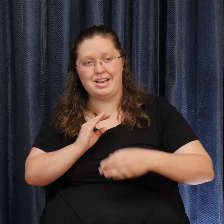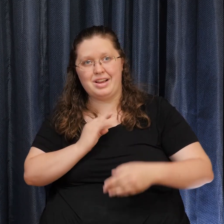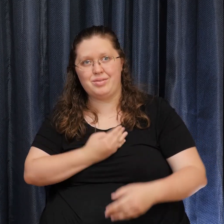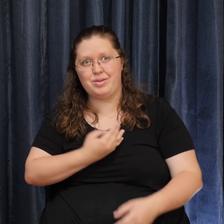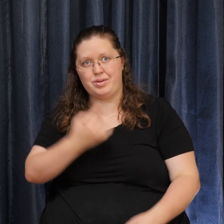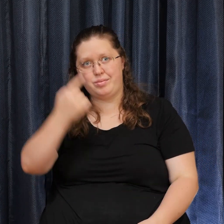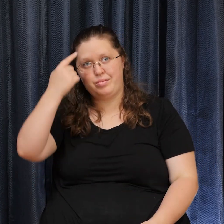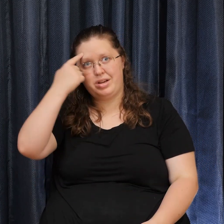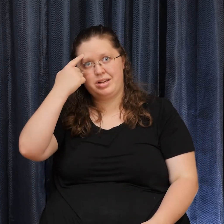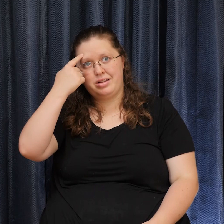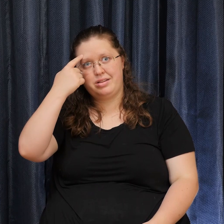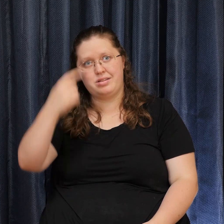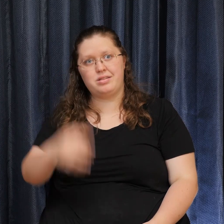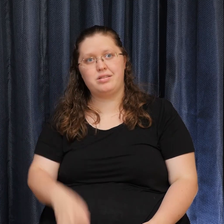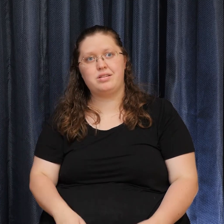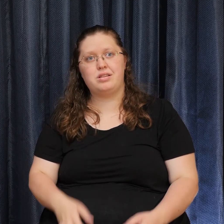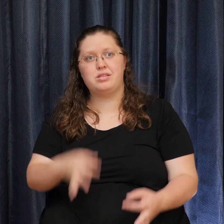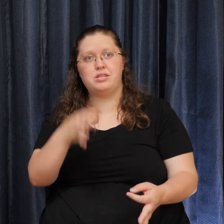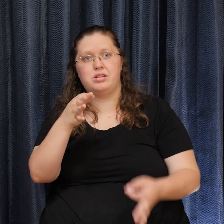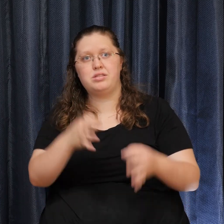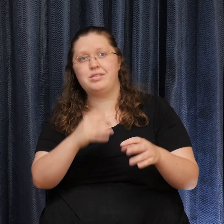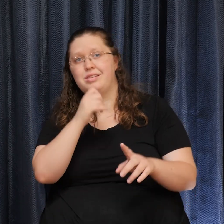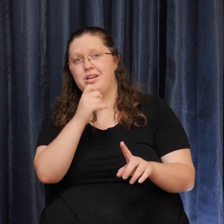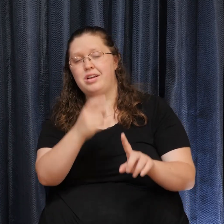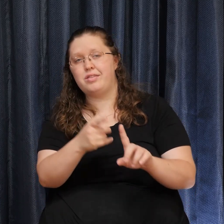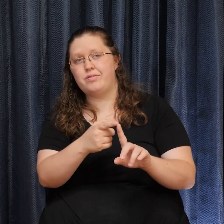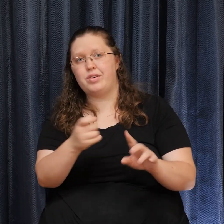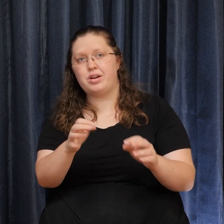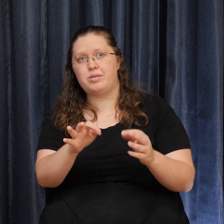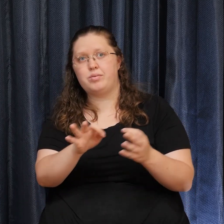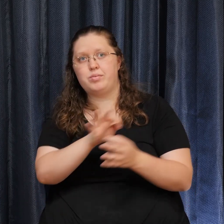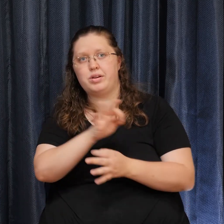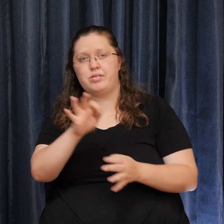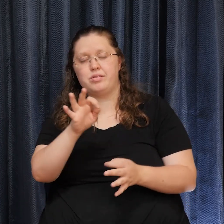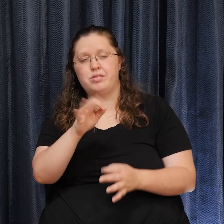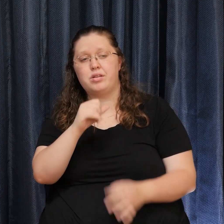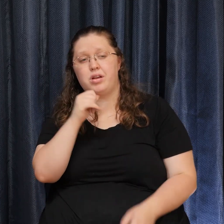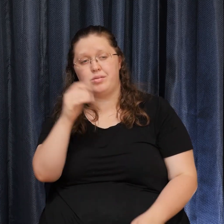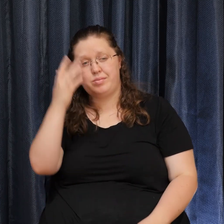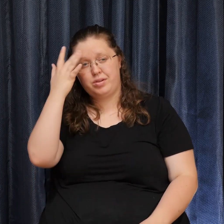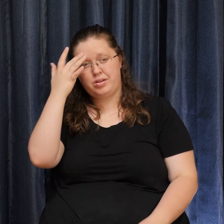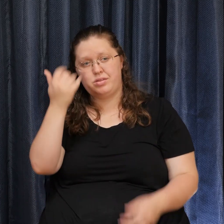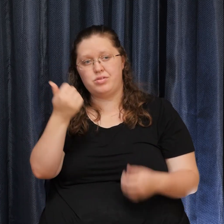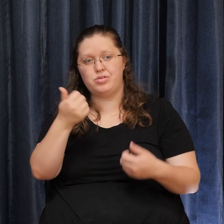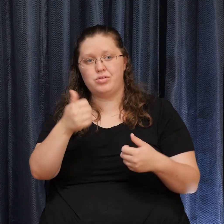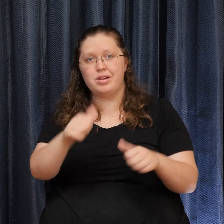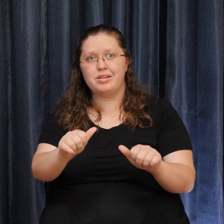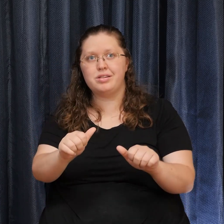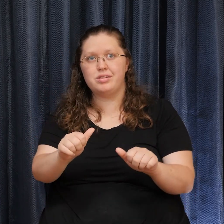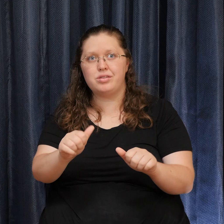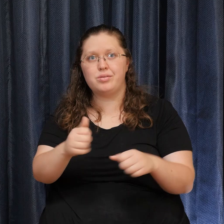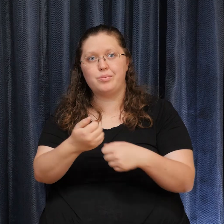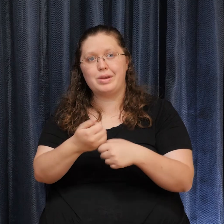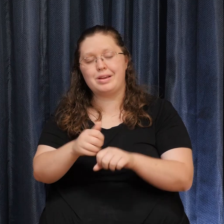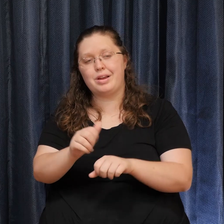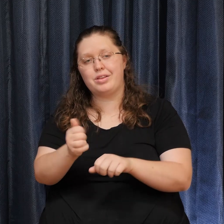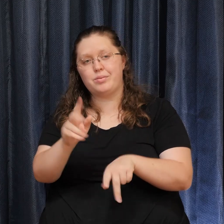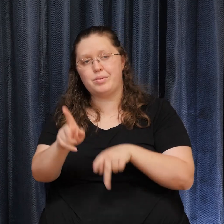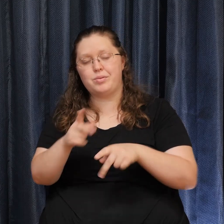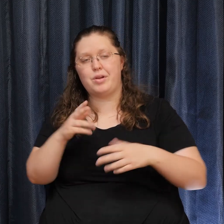spirit And not because You're trying To please Other people He says When you do Your best You learn